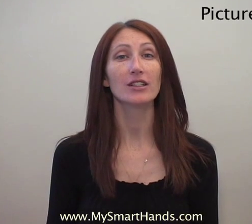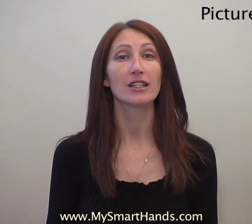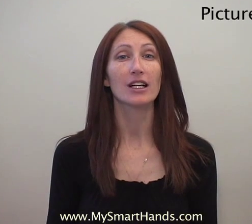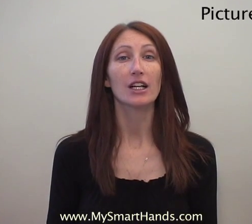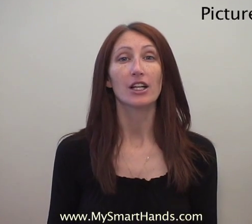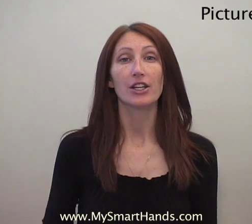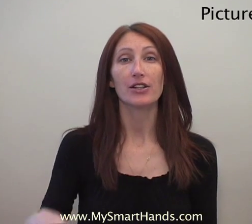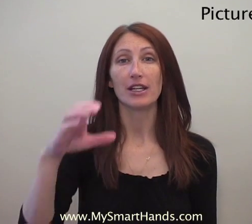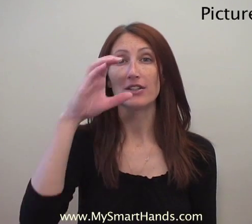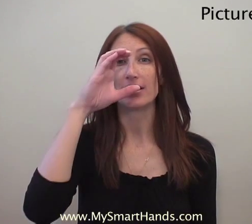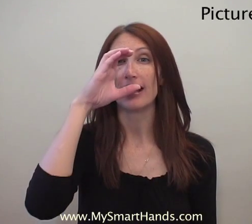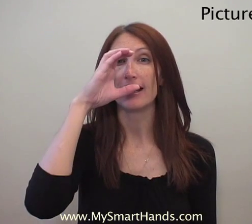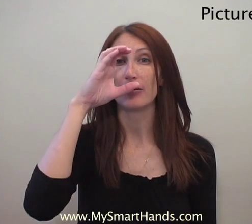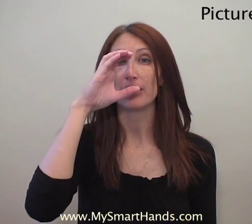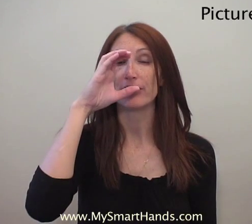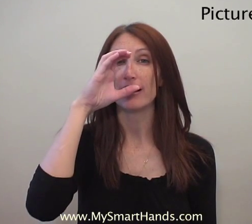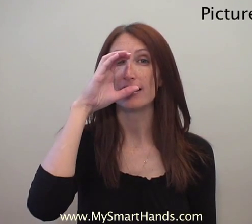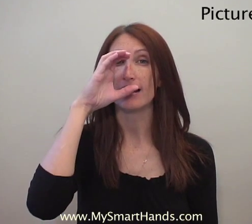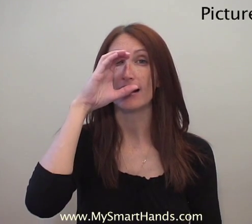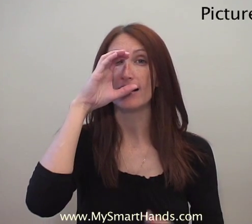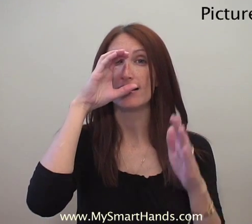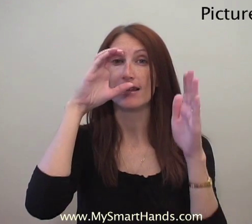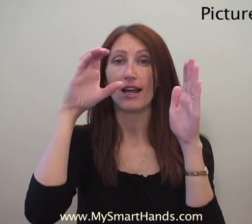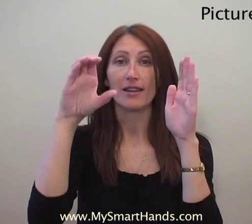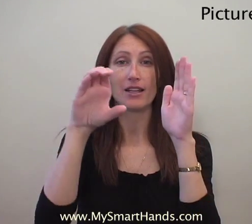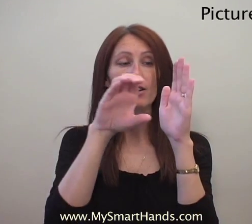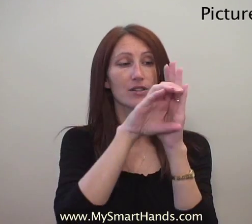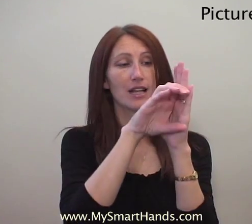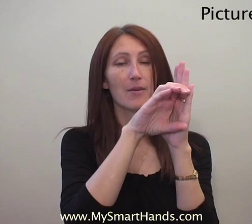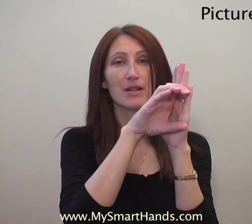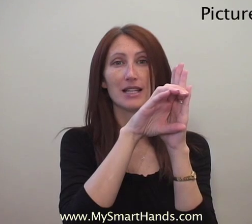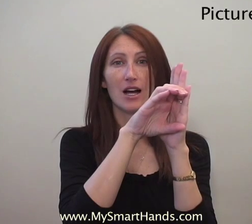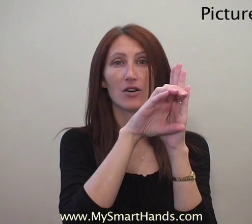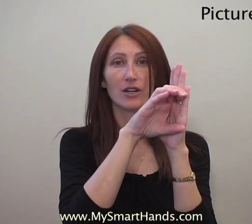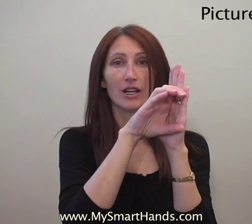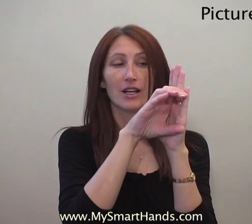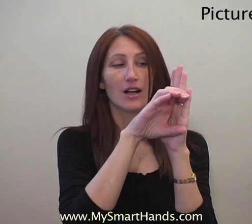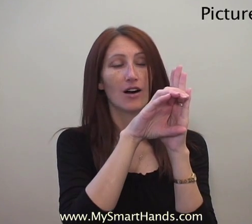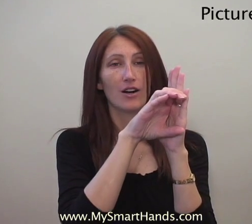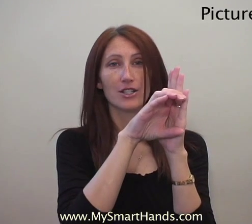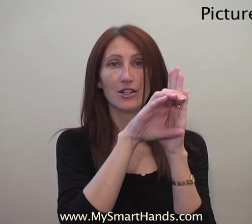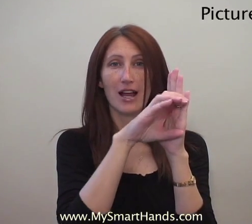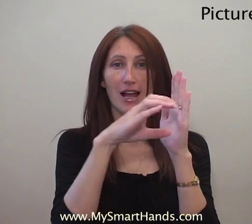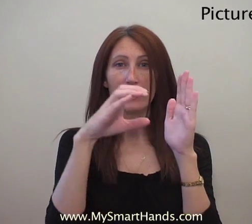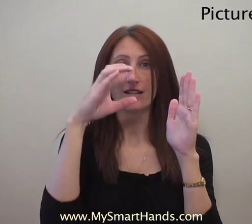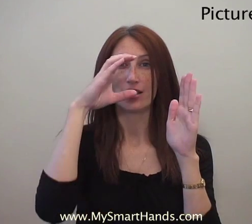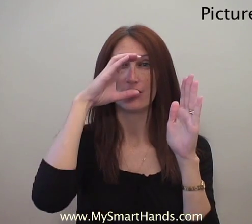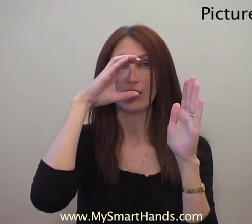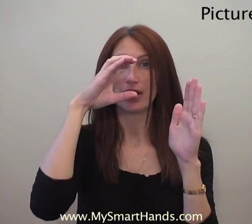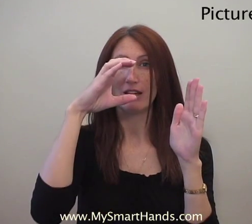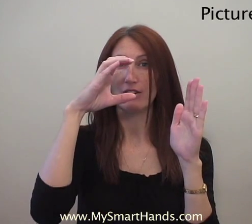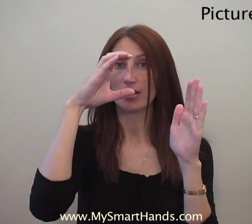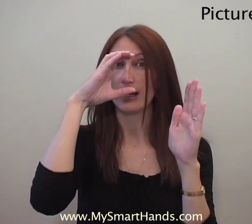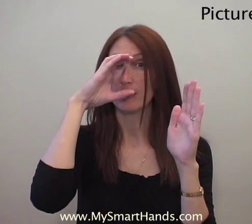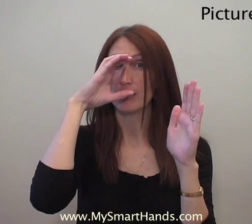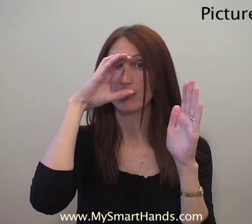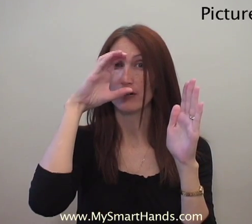Picture. You take your sea hand up at your face like this, and then you snap it down onto your hand, showing that you're taking a picture of your